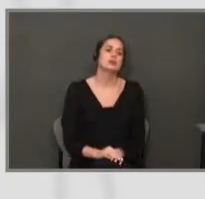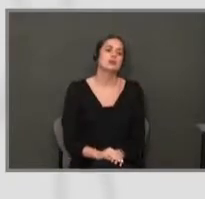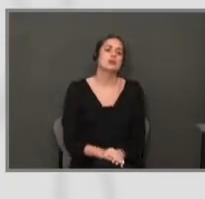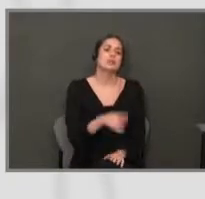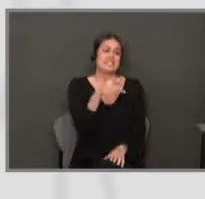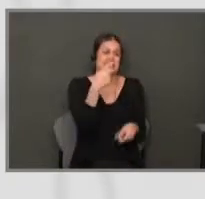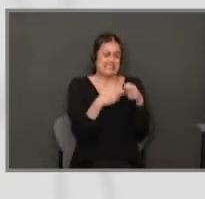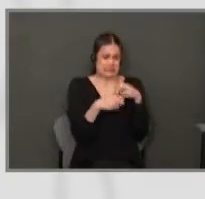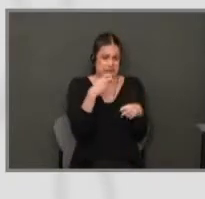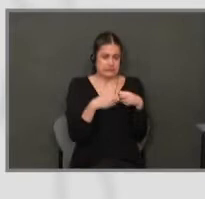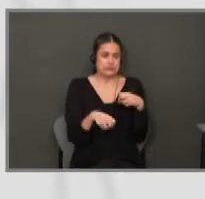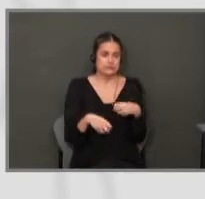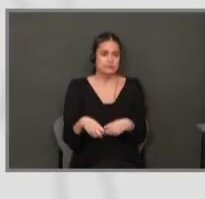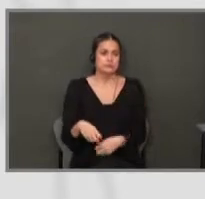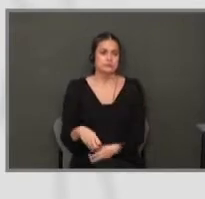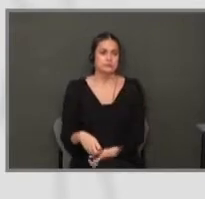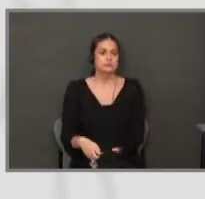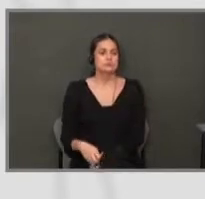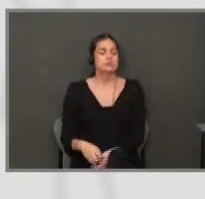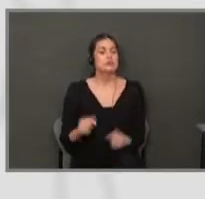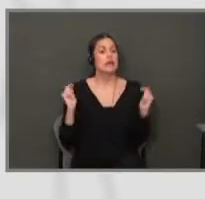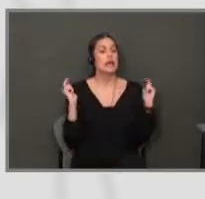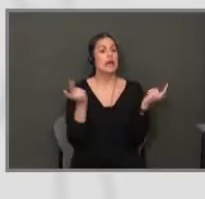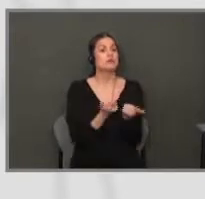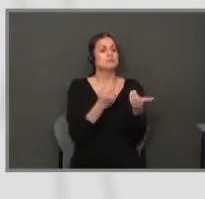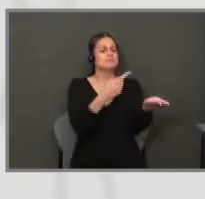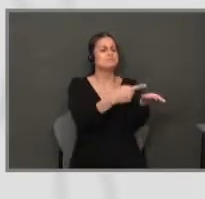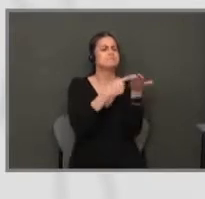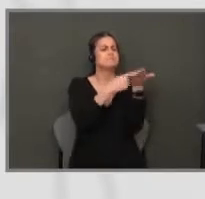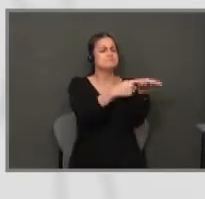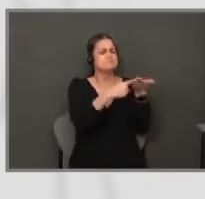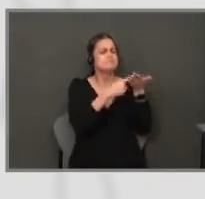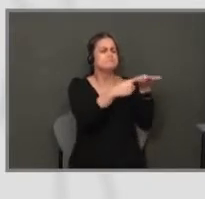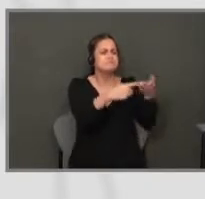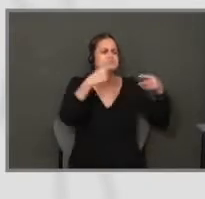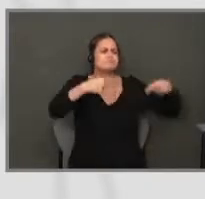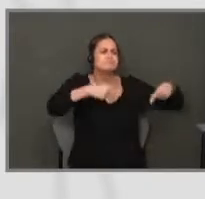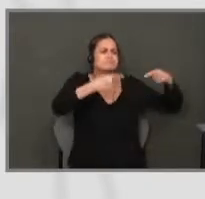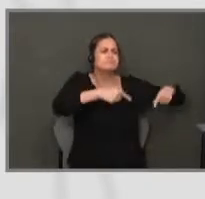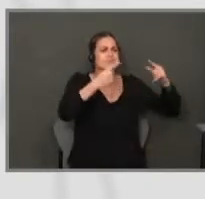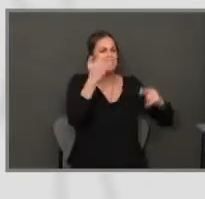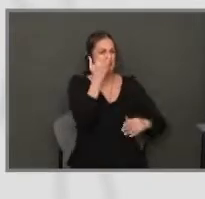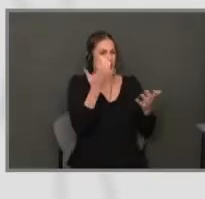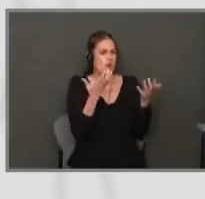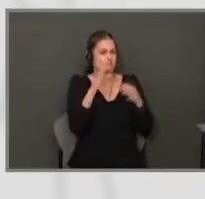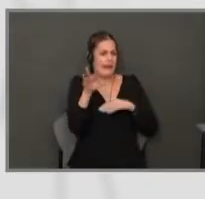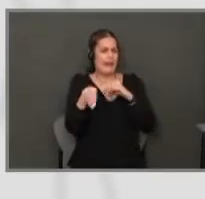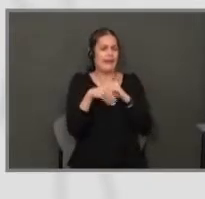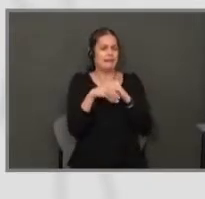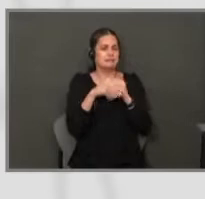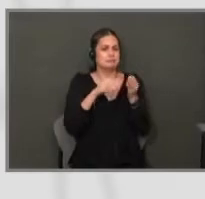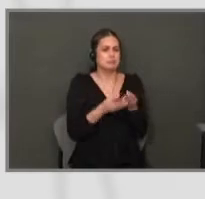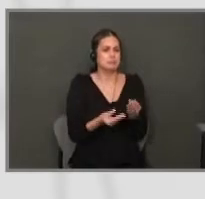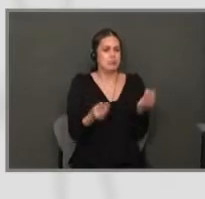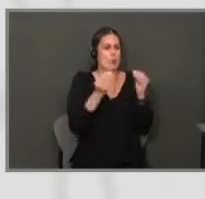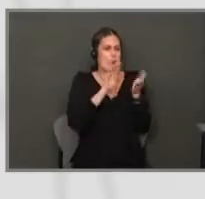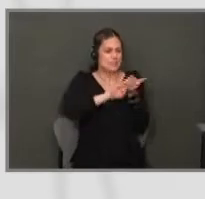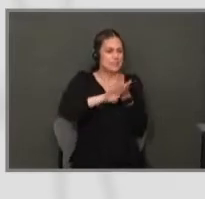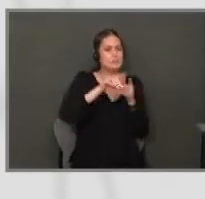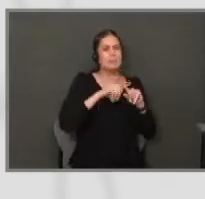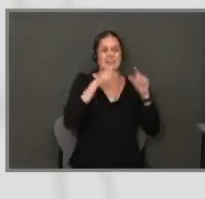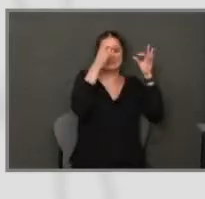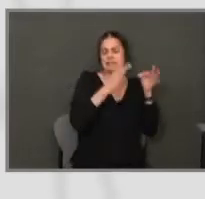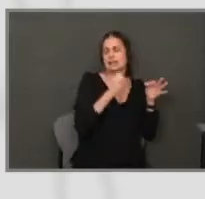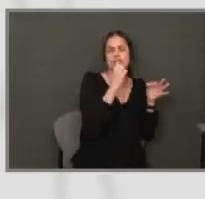This issue, the council debated whether or not to add additional exemptions, but chose not